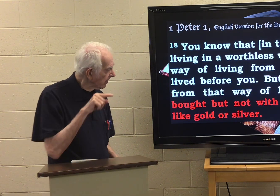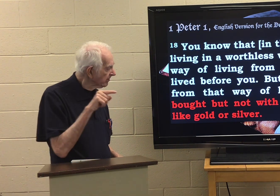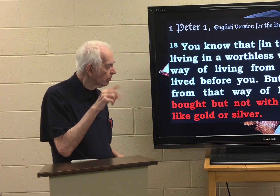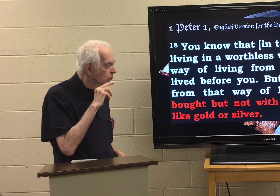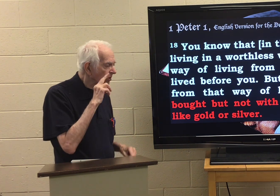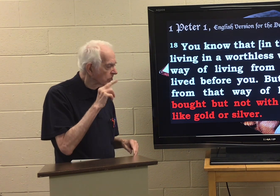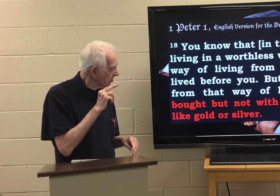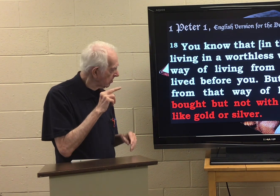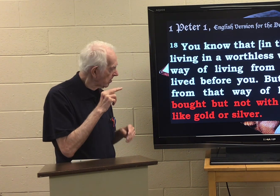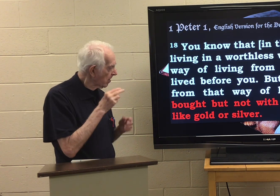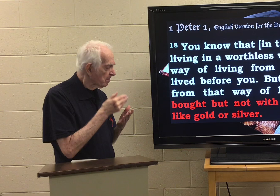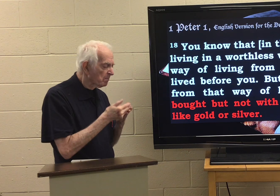You were bought,